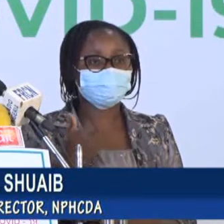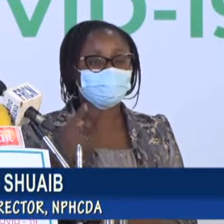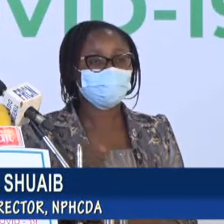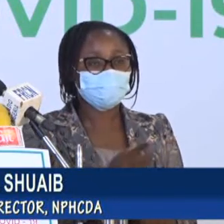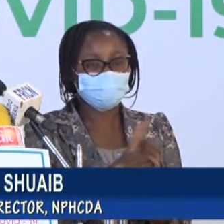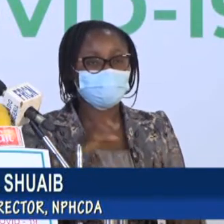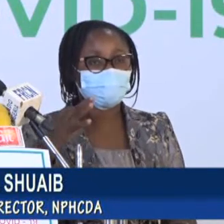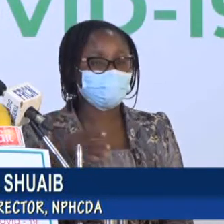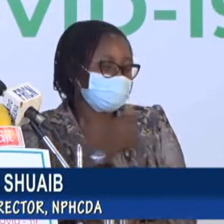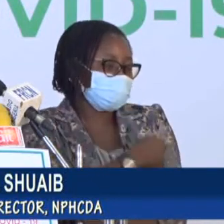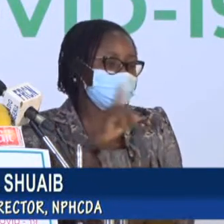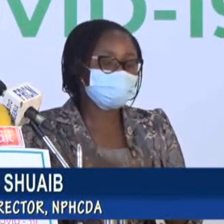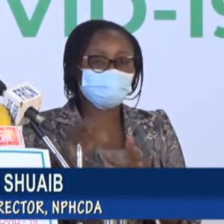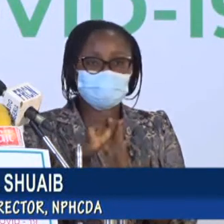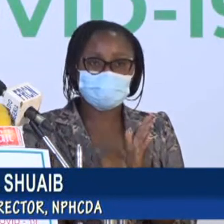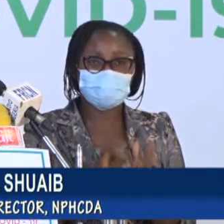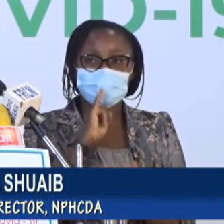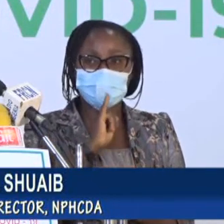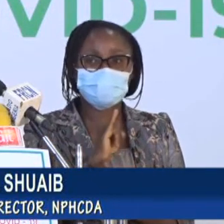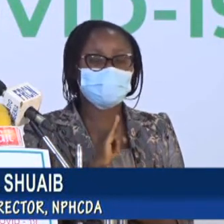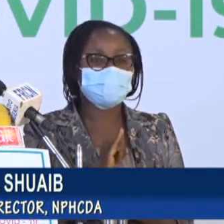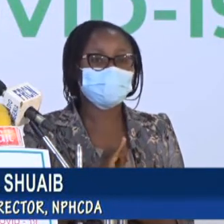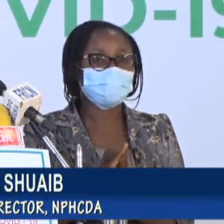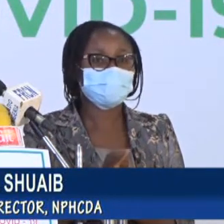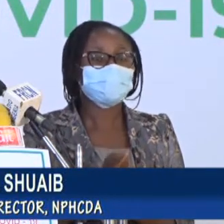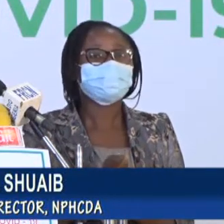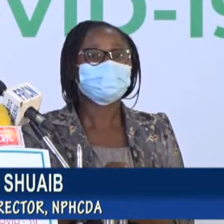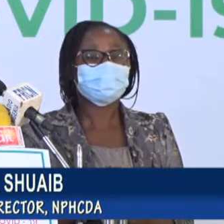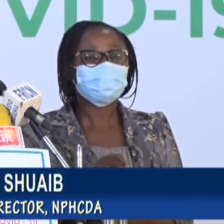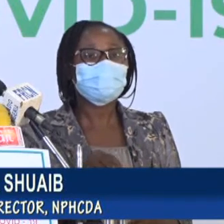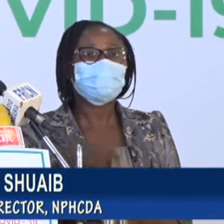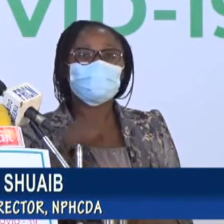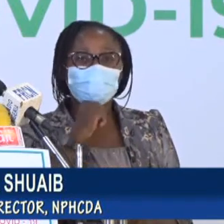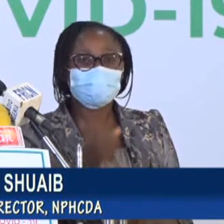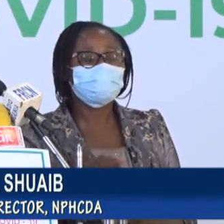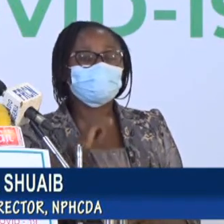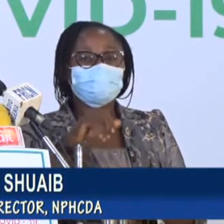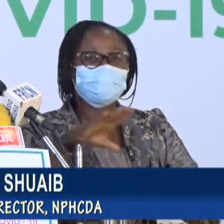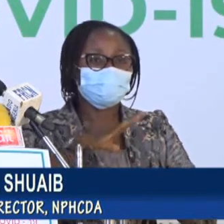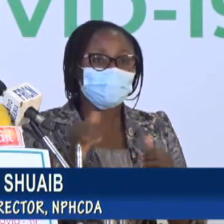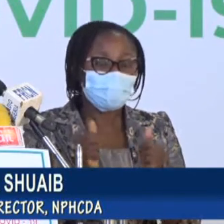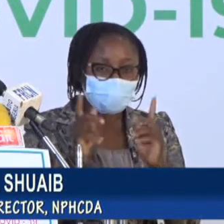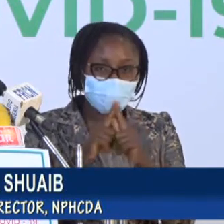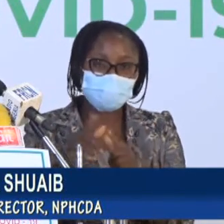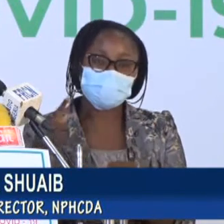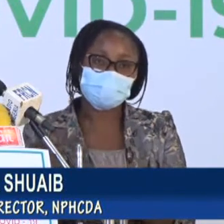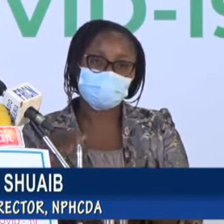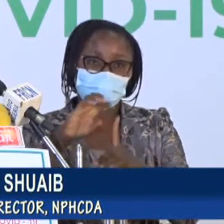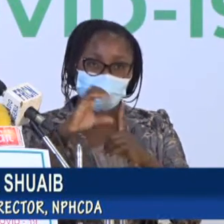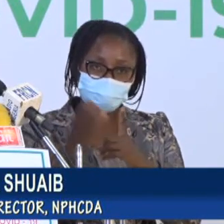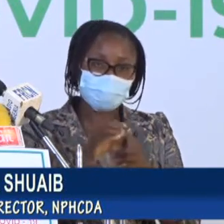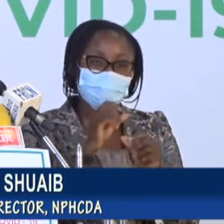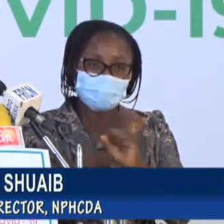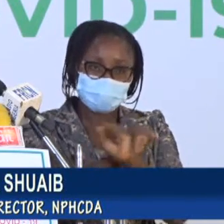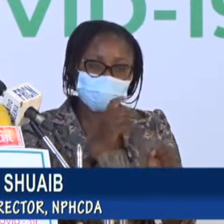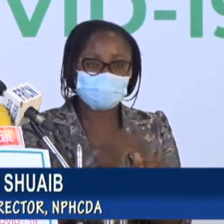delivery of the vaccines to the states is predicated on satisfactorily meeting the conditions to keep them safe and